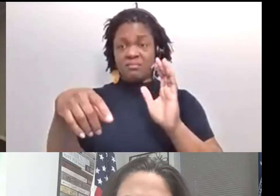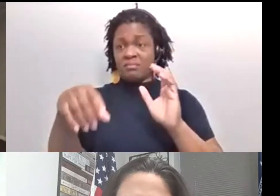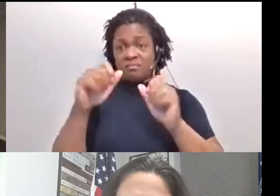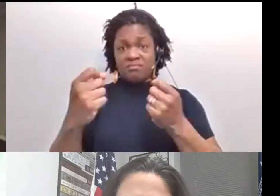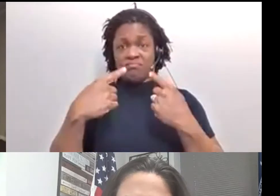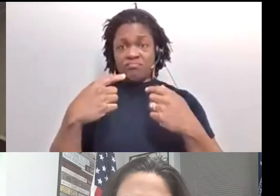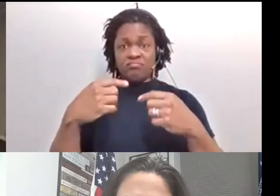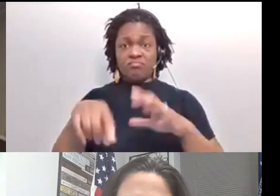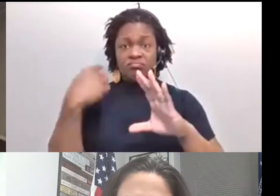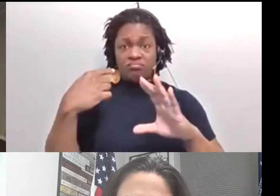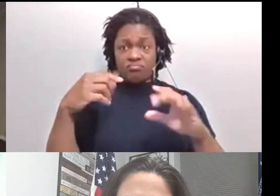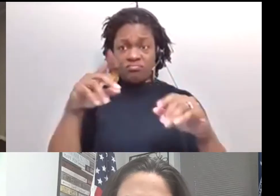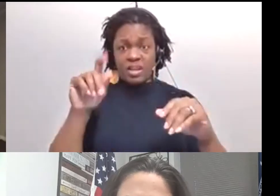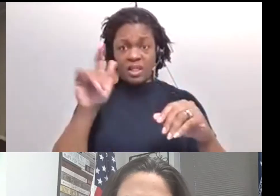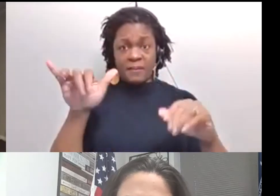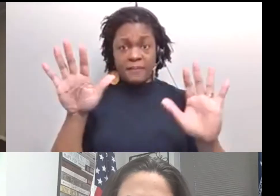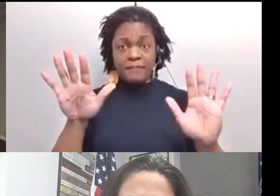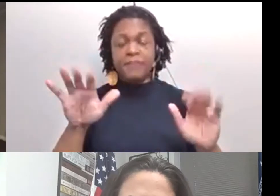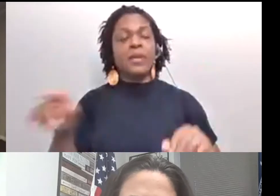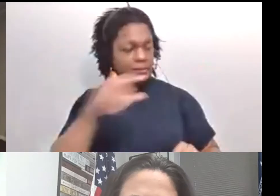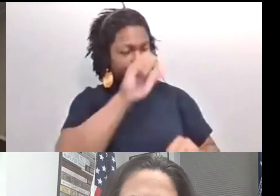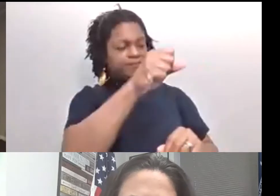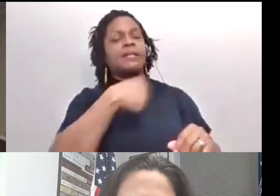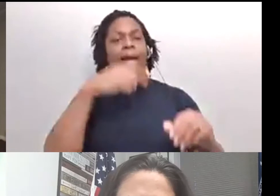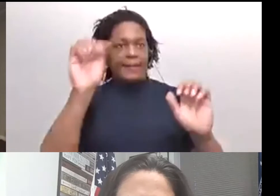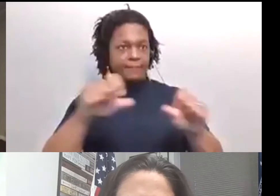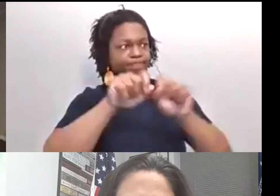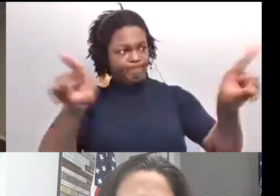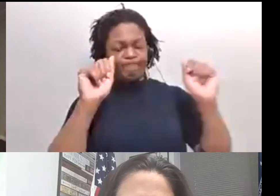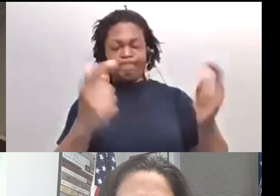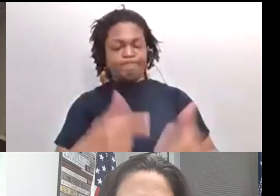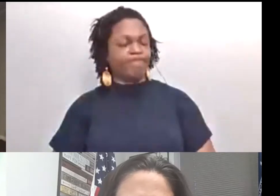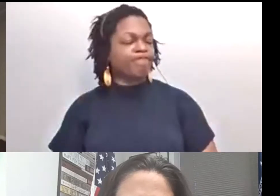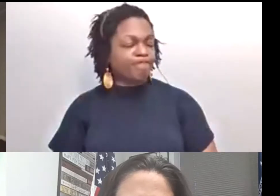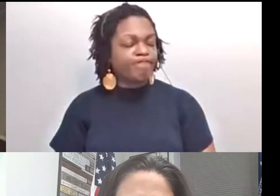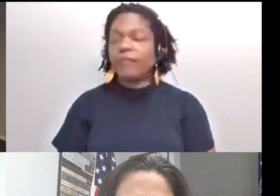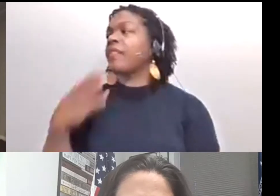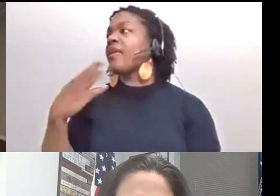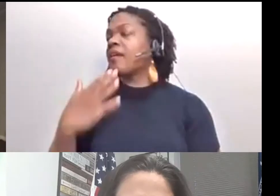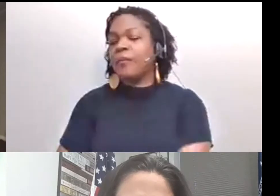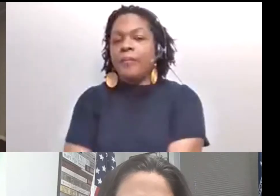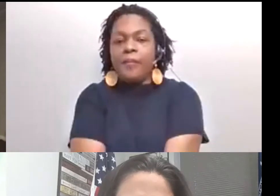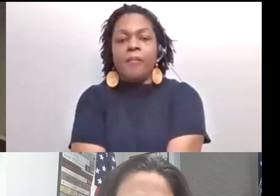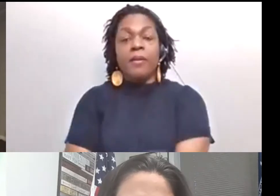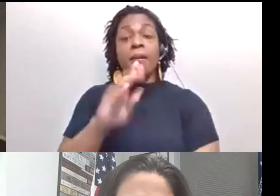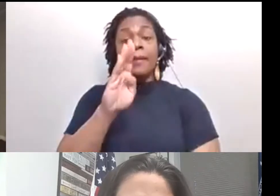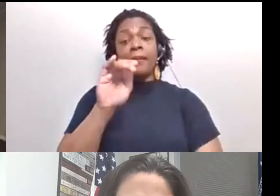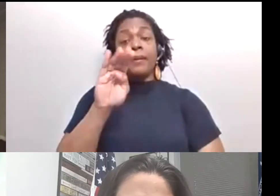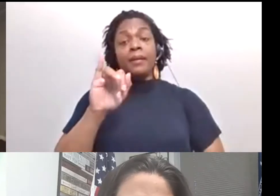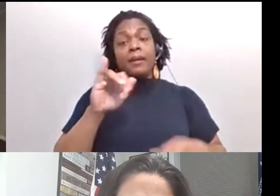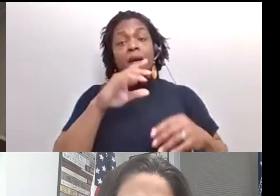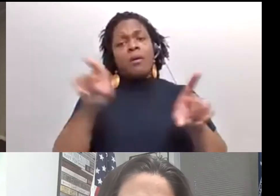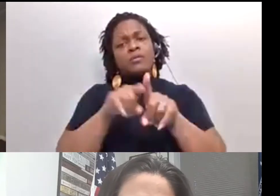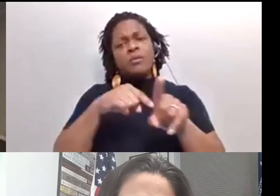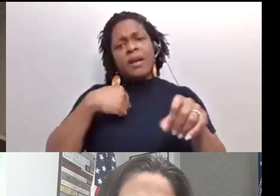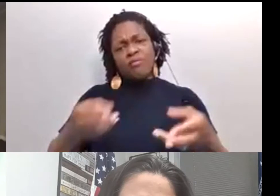Sure. Yep. I can send it to the group. All right. Thank you. I would also recommend that with